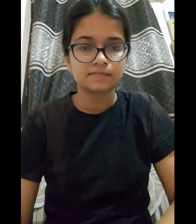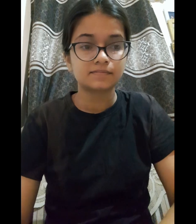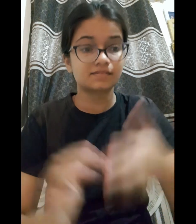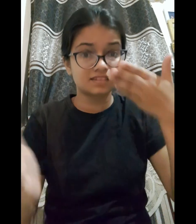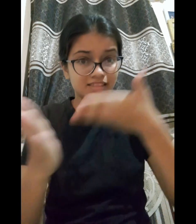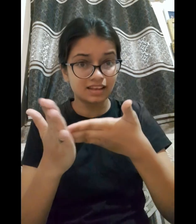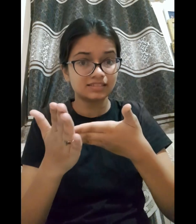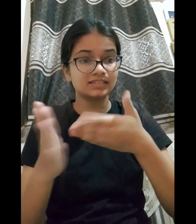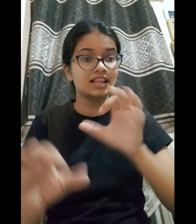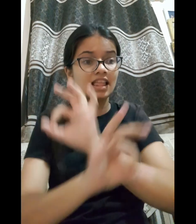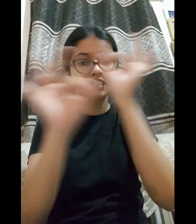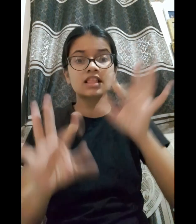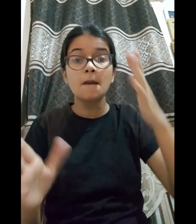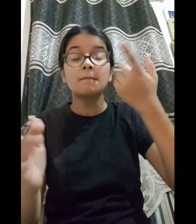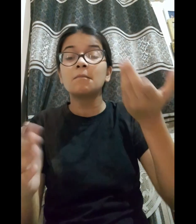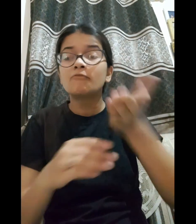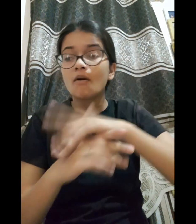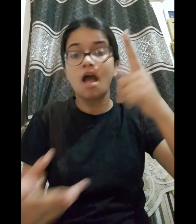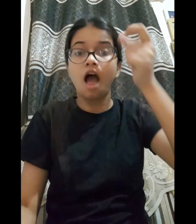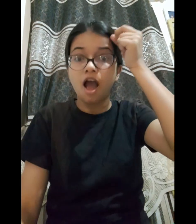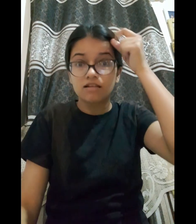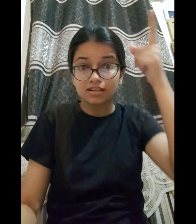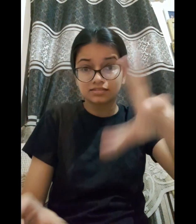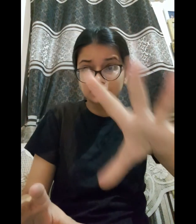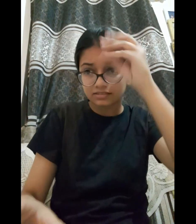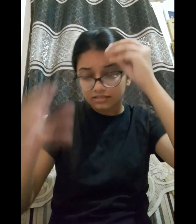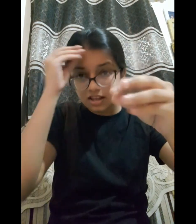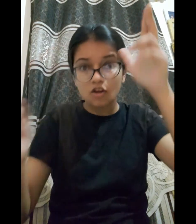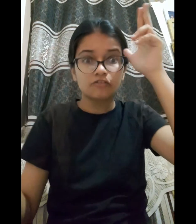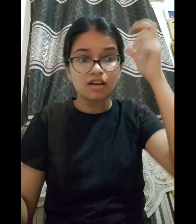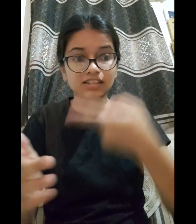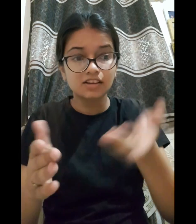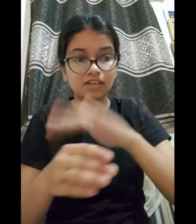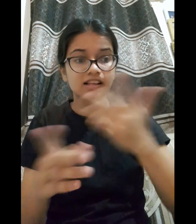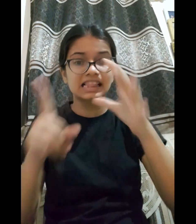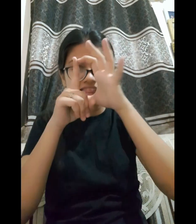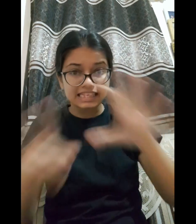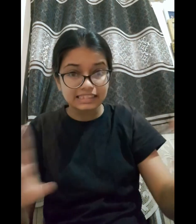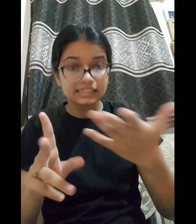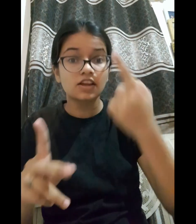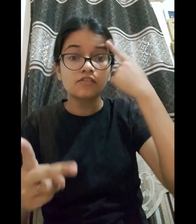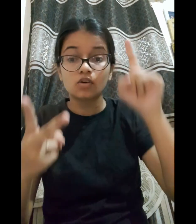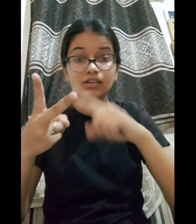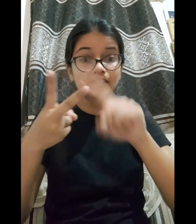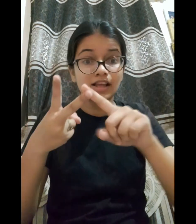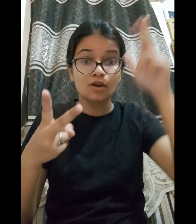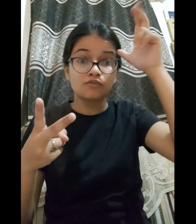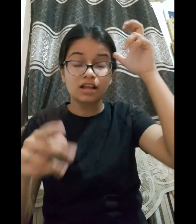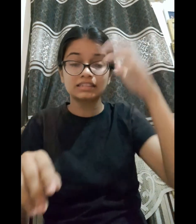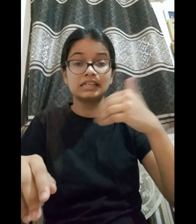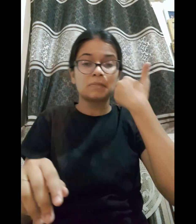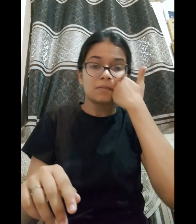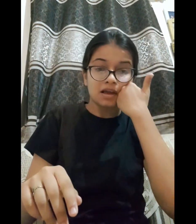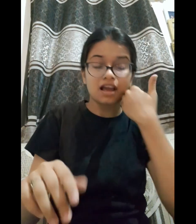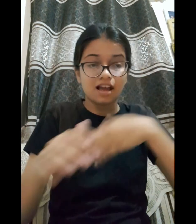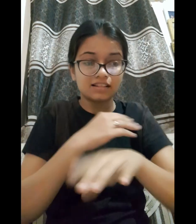This is done by understanding the disease caused by the second dangerous phase of the virus infection.